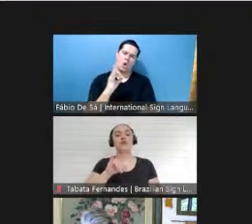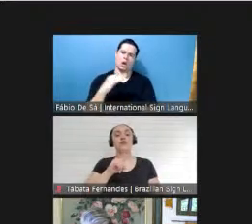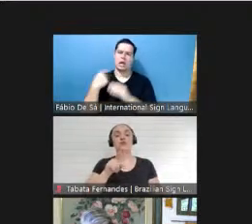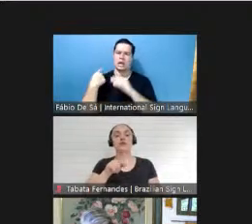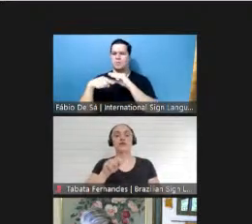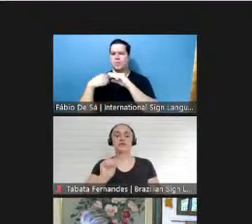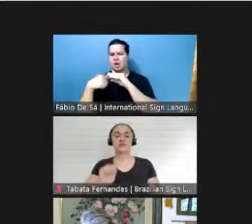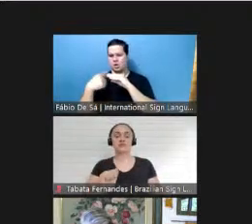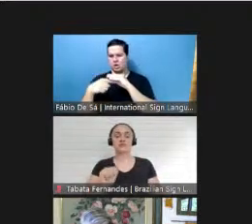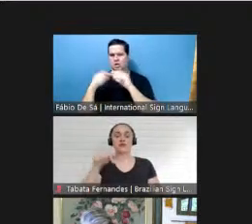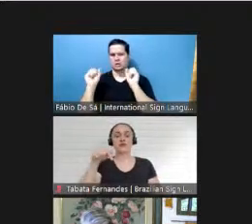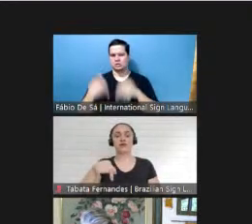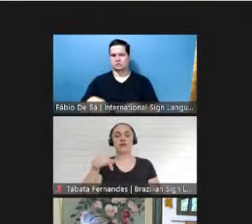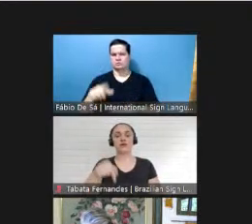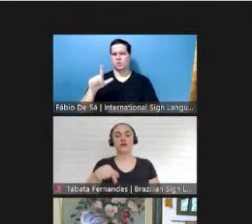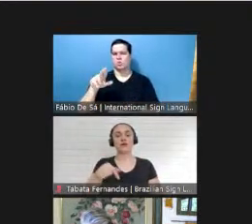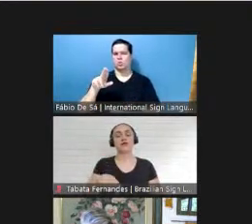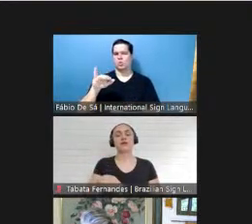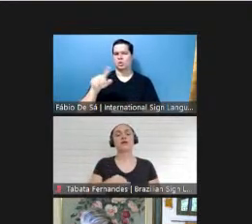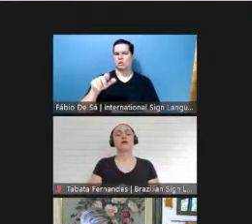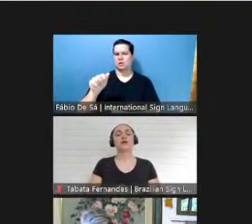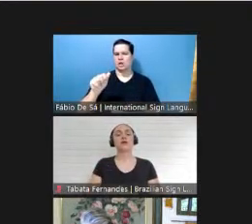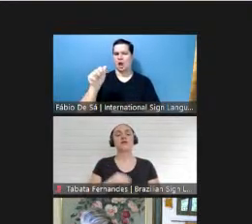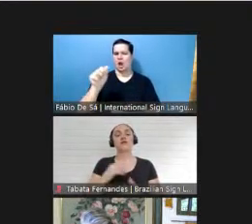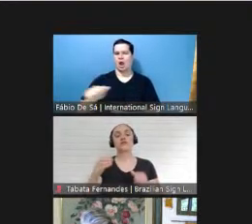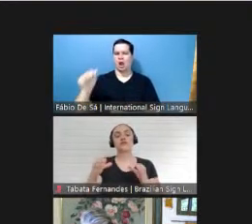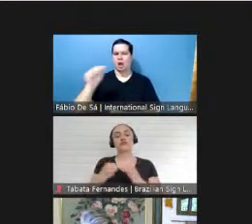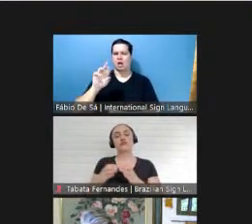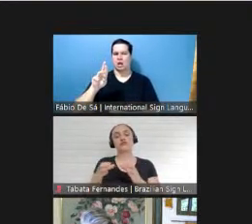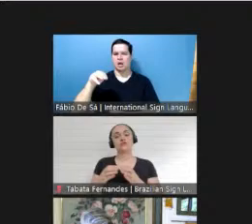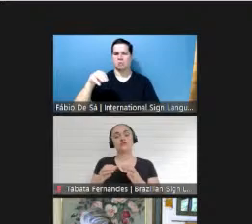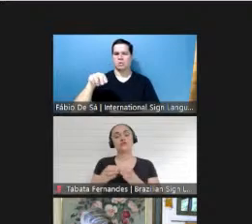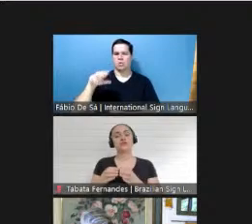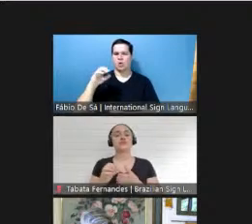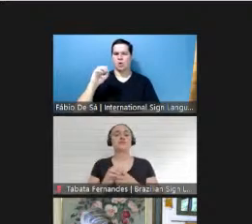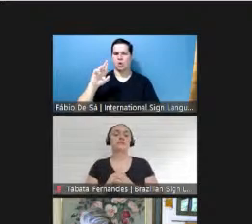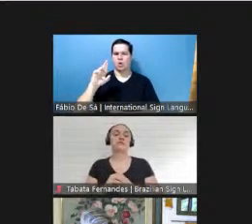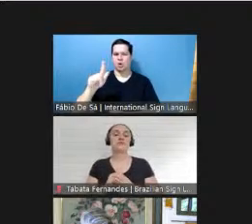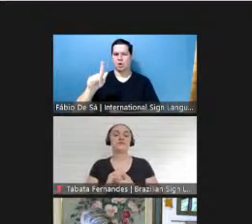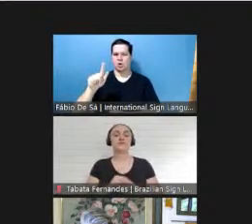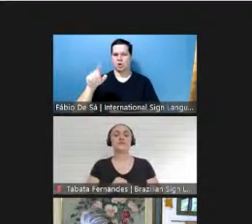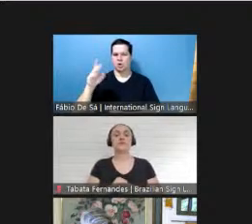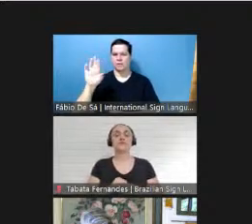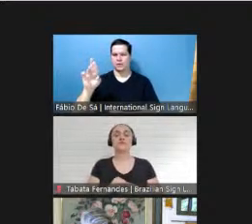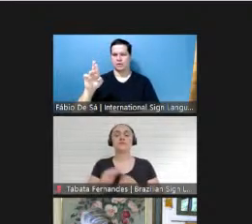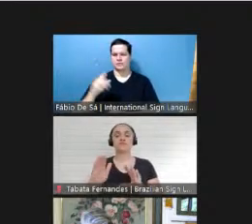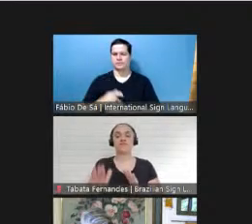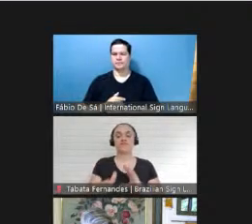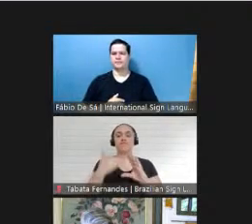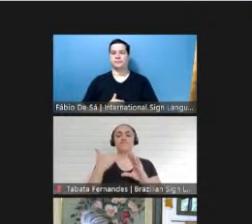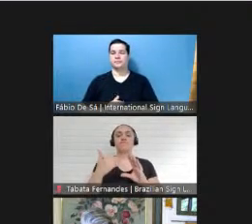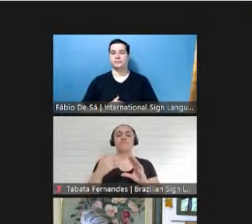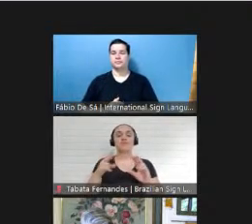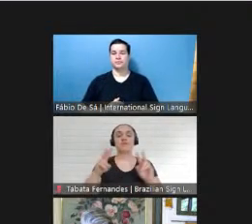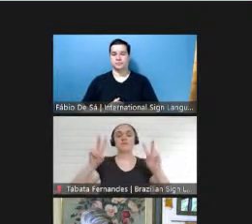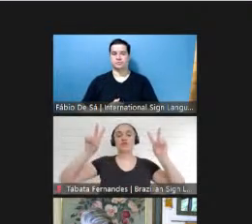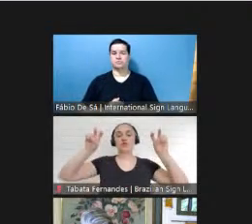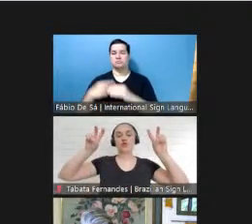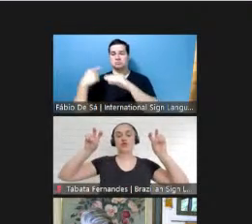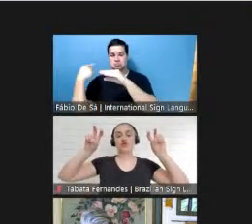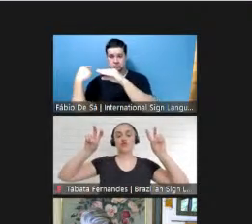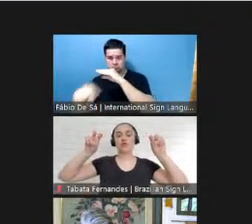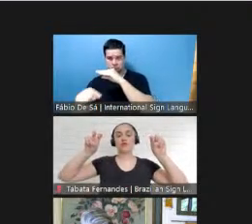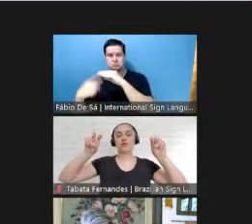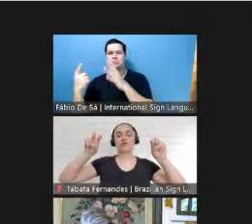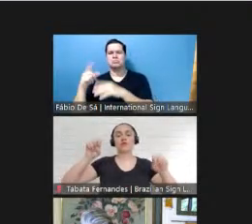in Rodrigo Mendes Institute, and just please write the topic that is